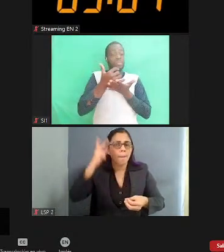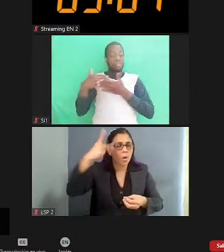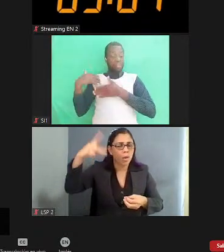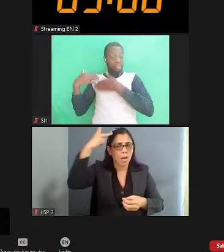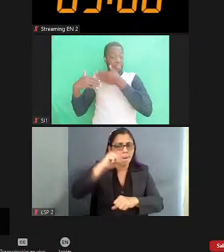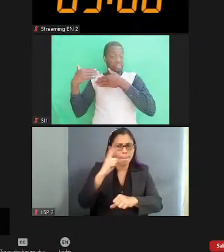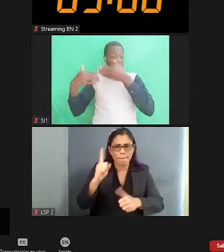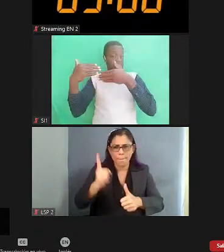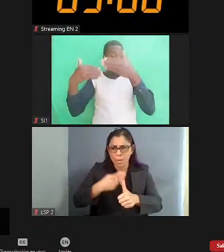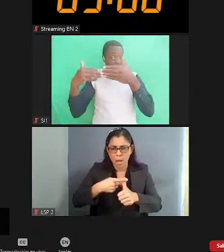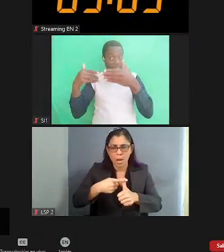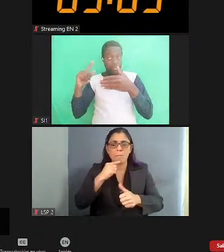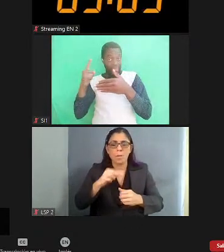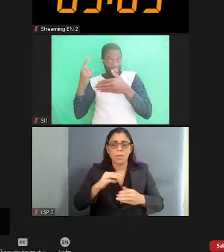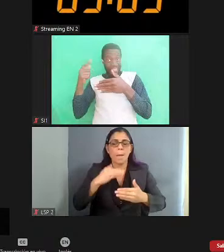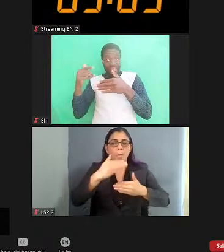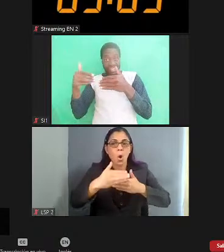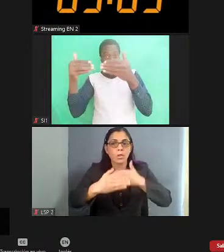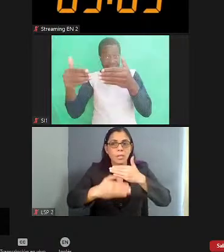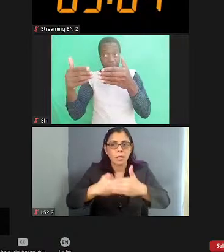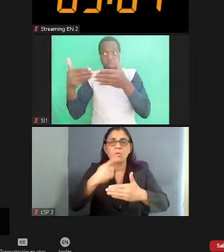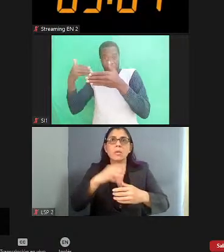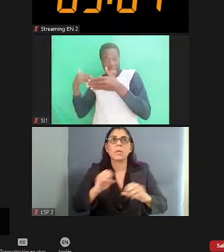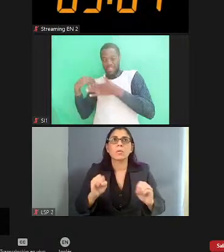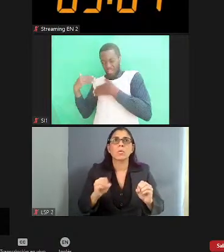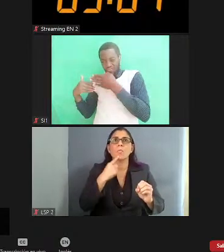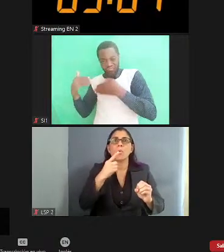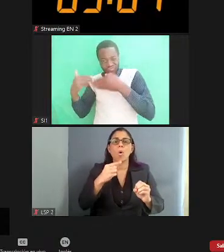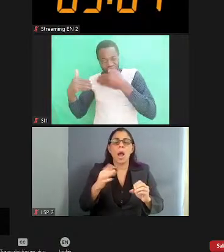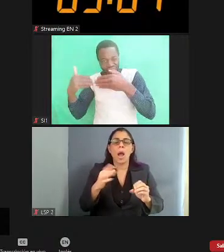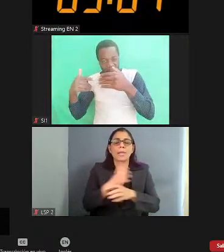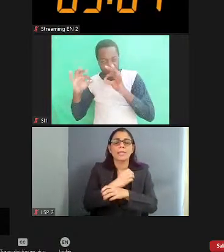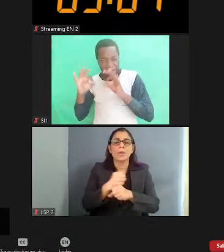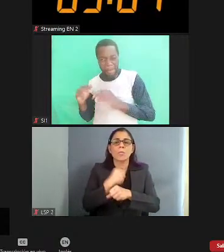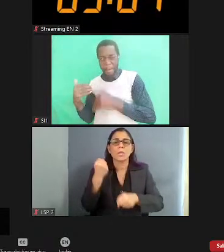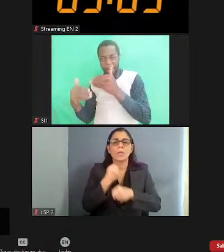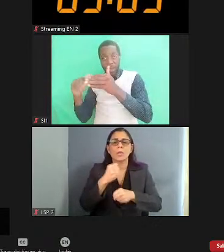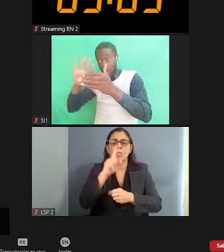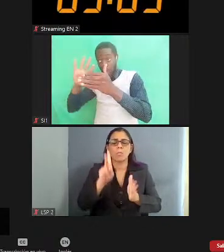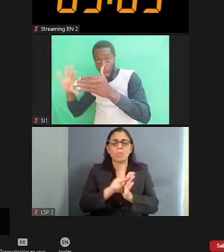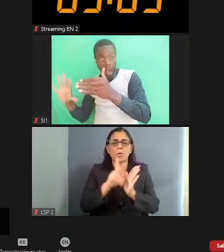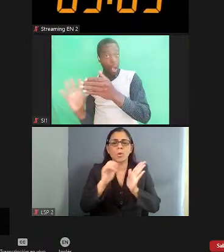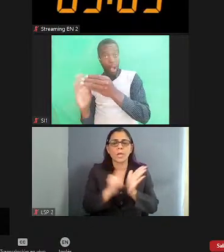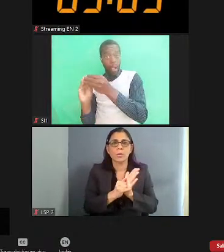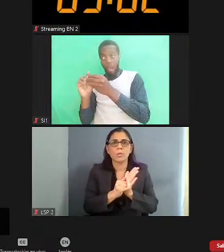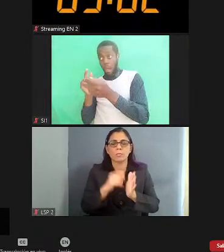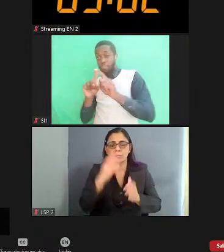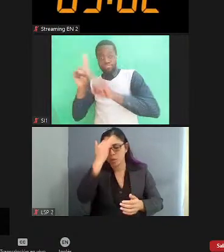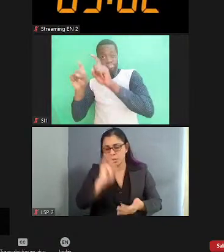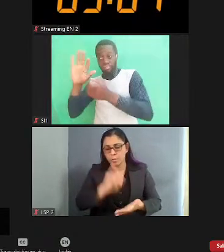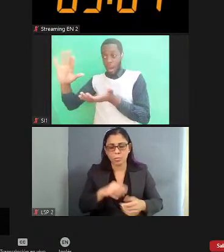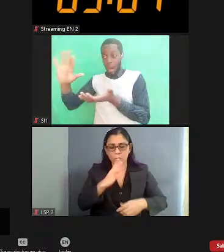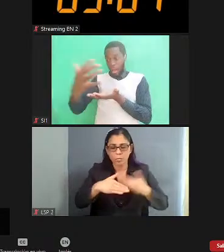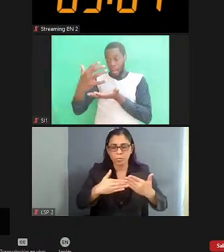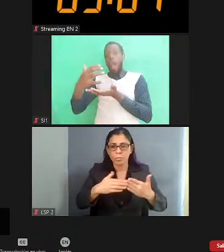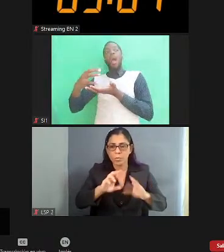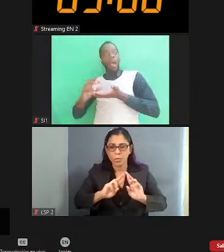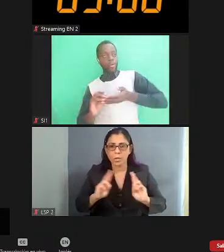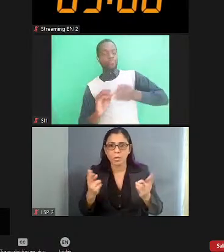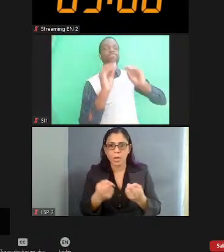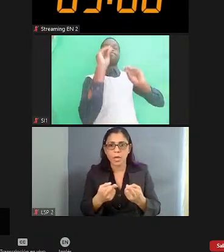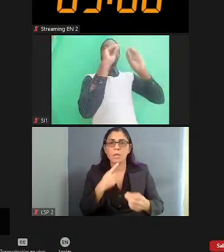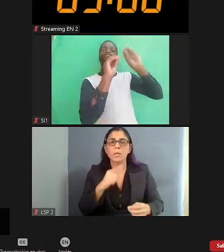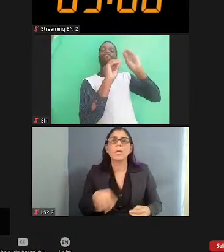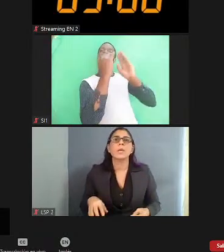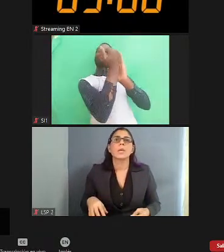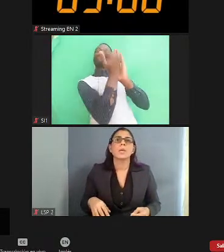then after this first process we put together the project as such